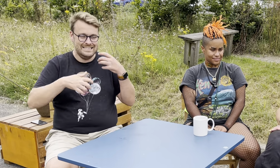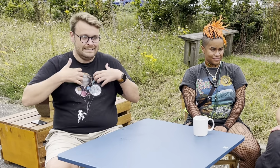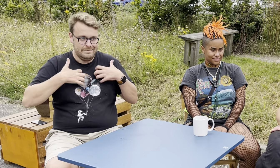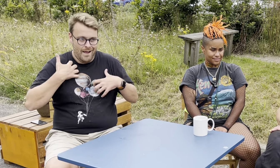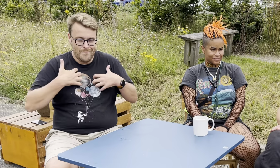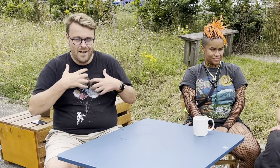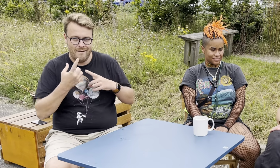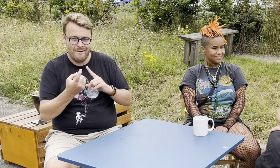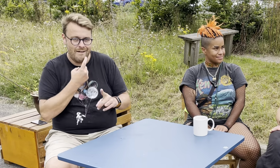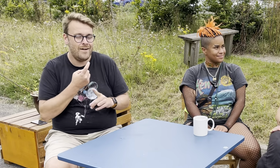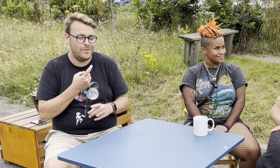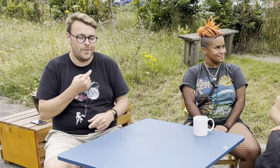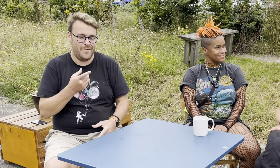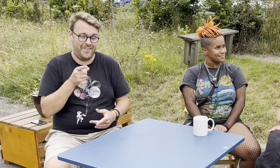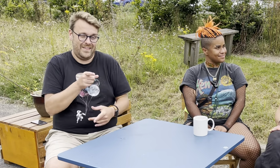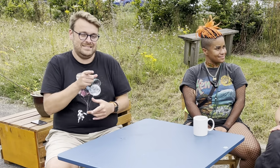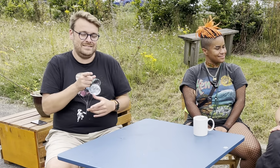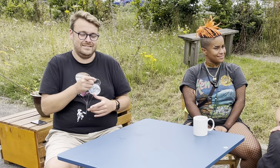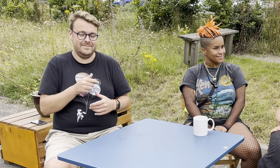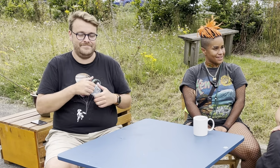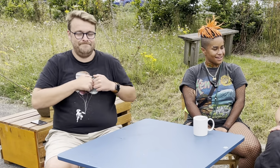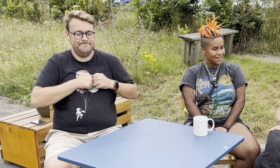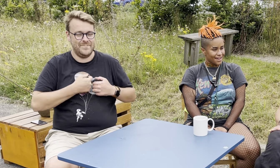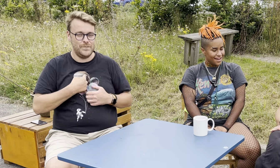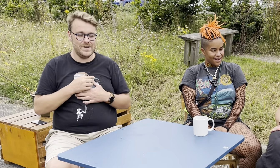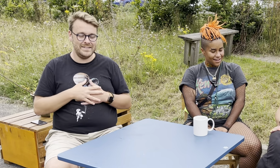So yeah, that's for me. Subira?